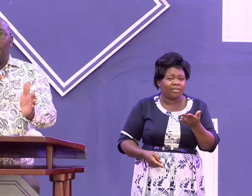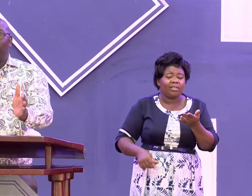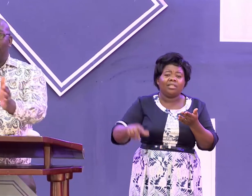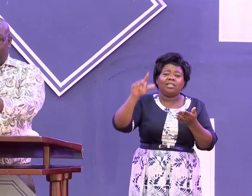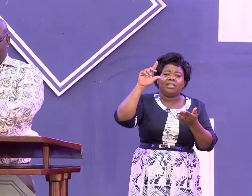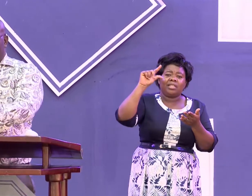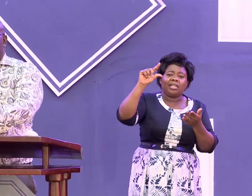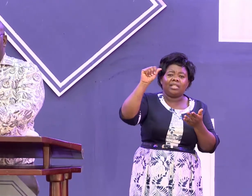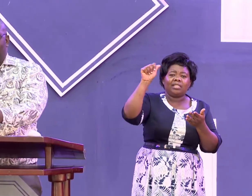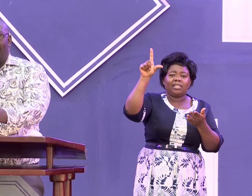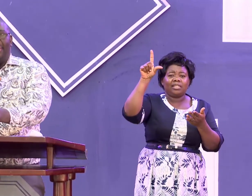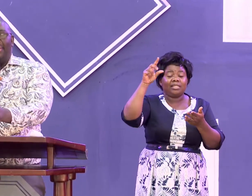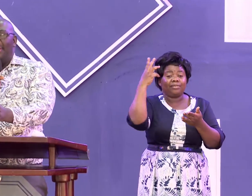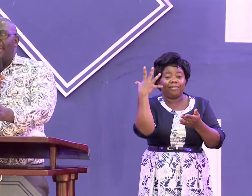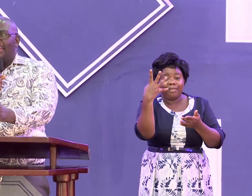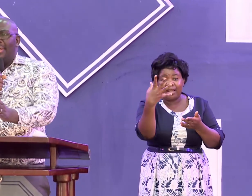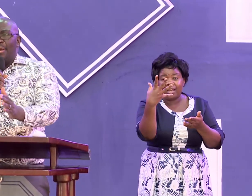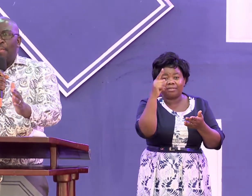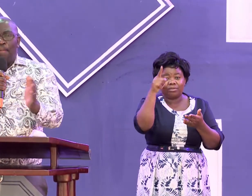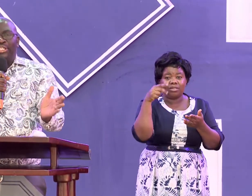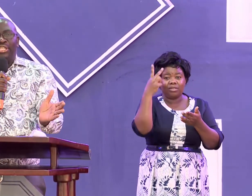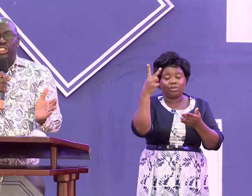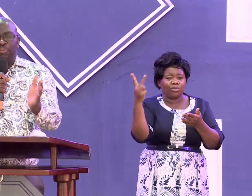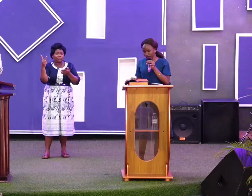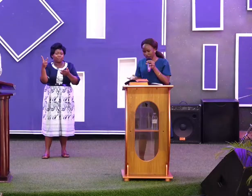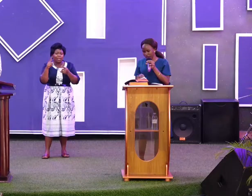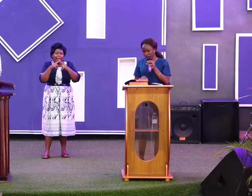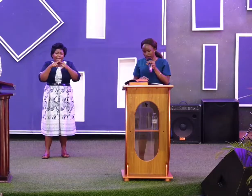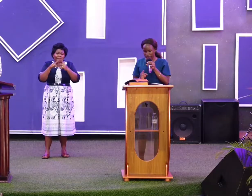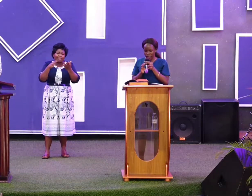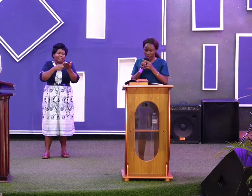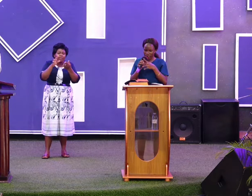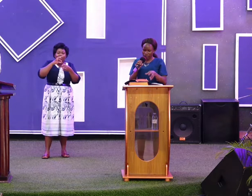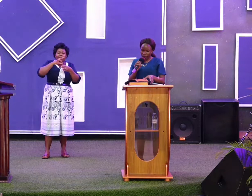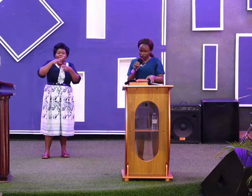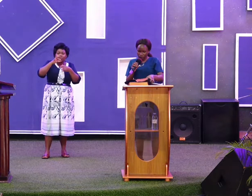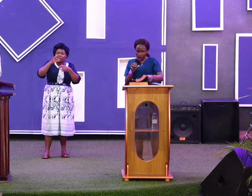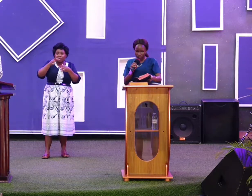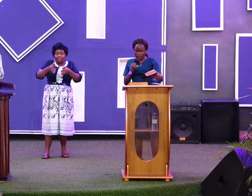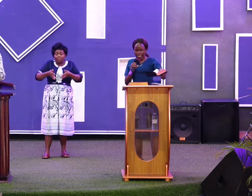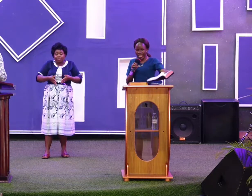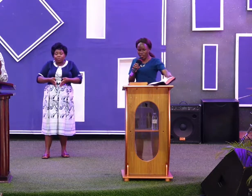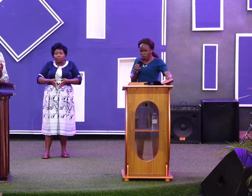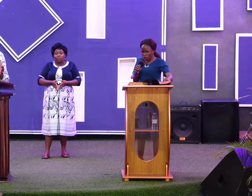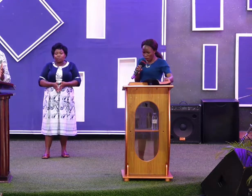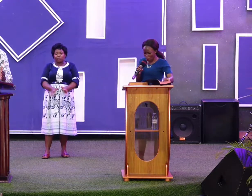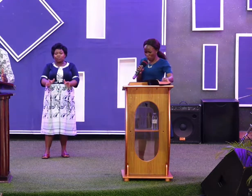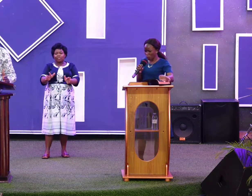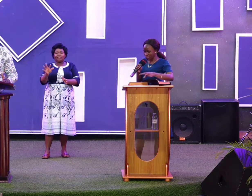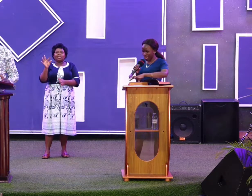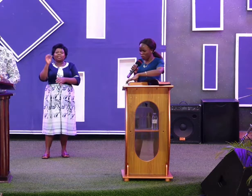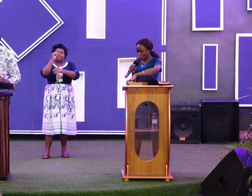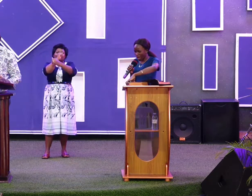Galatians 5:22. Mu Bagalatia 5:22. But the Spirit produces love. Nti nayo